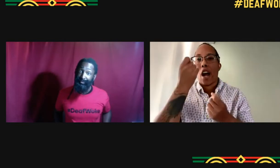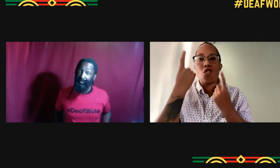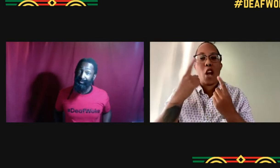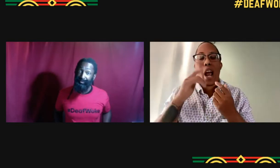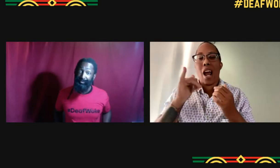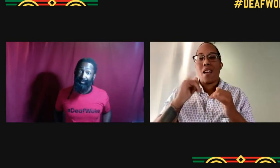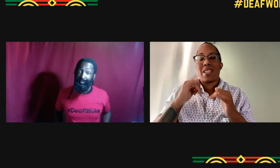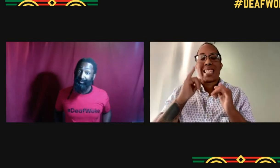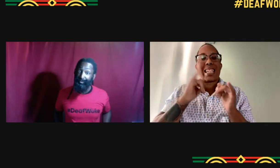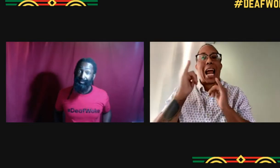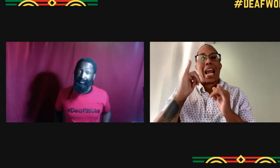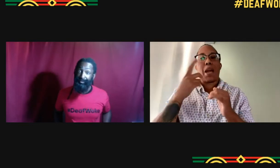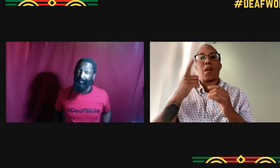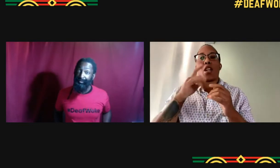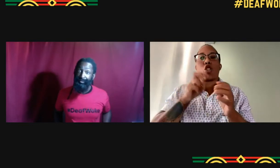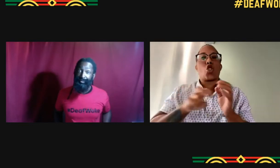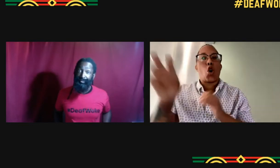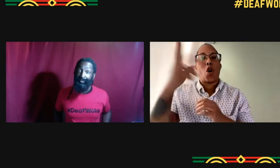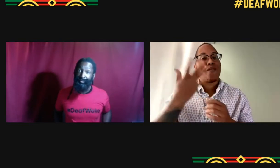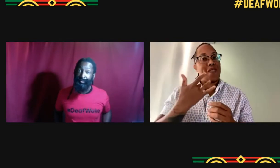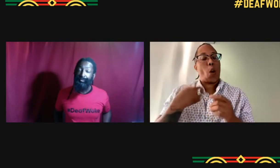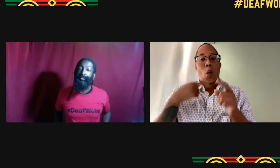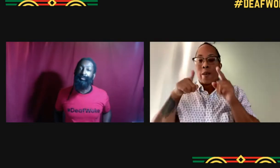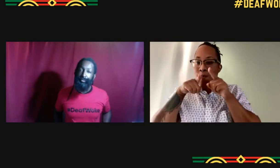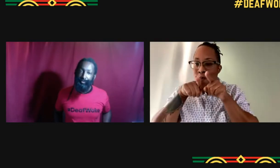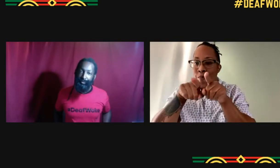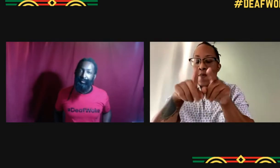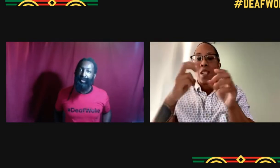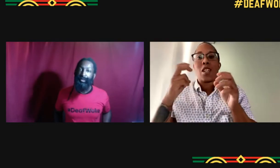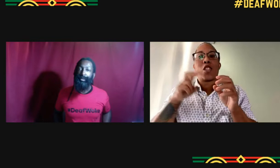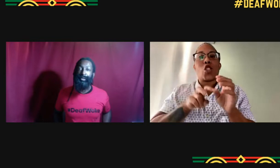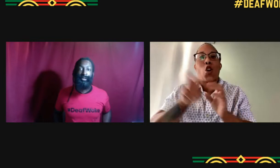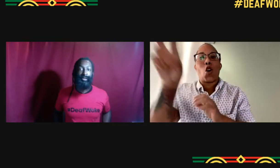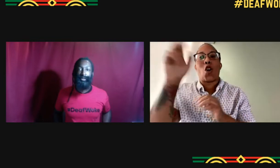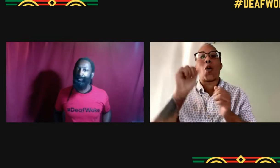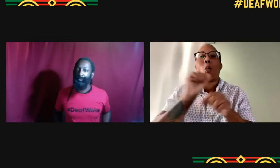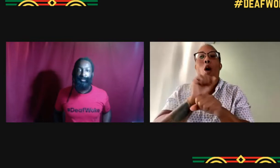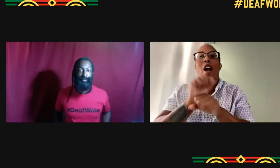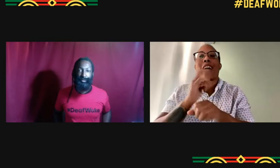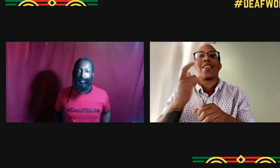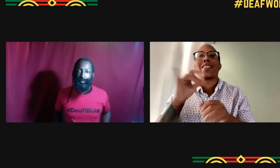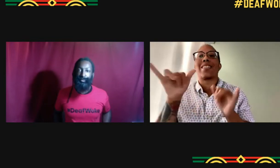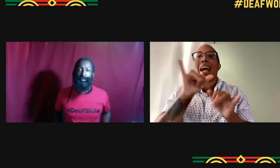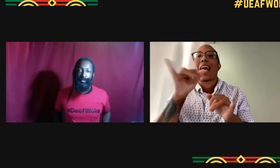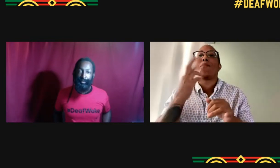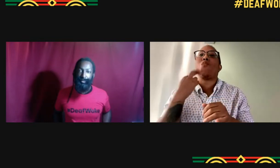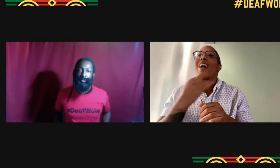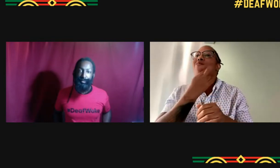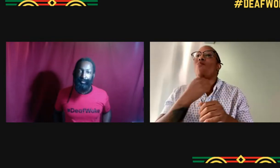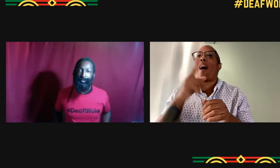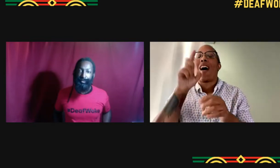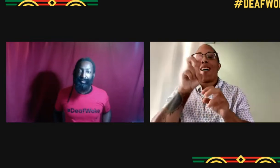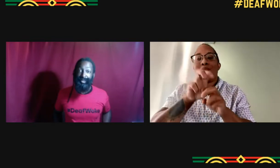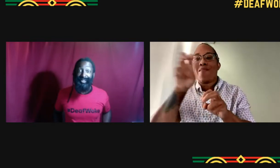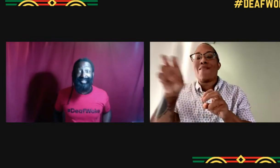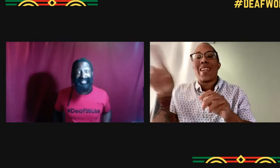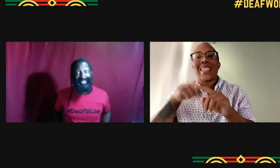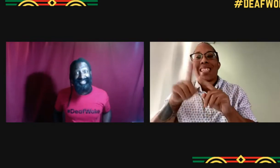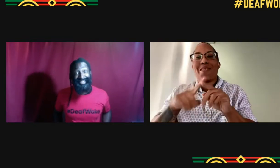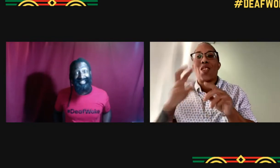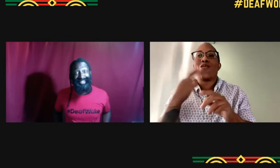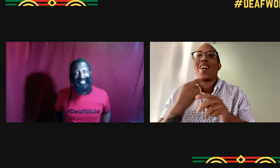friend couldn't understand my journey. And we were parallel and we were working in the